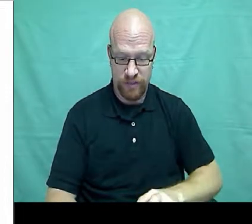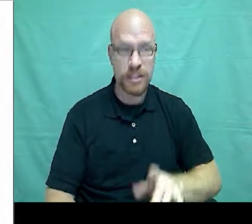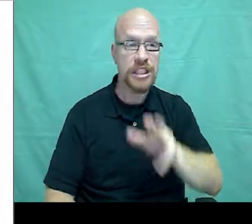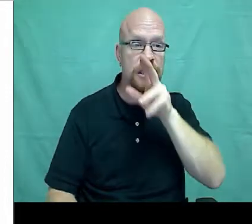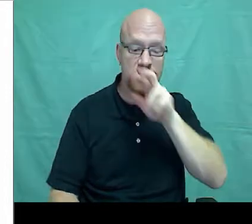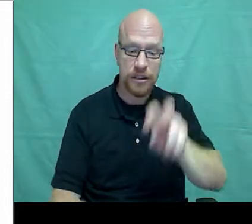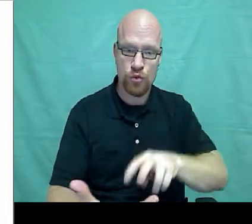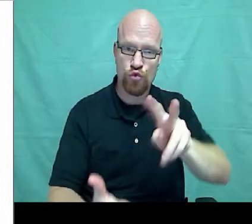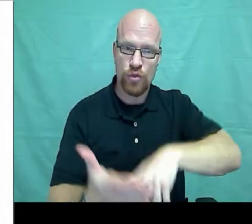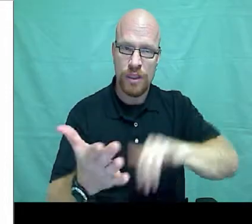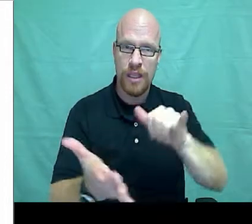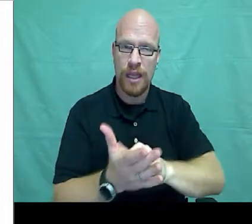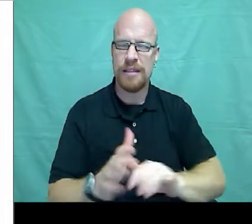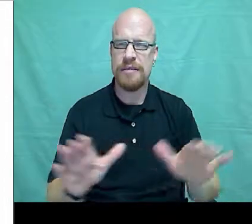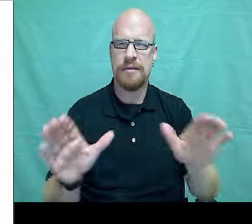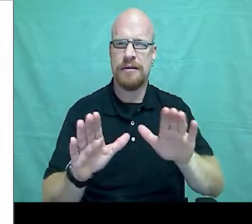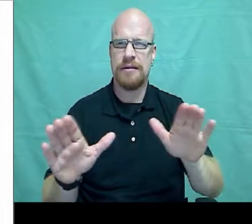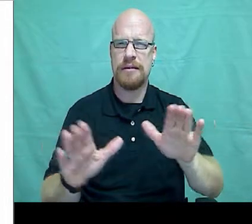your presentation.